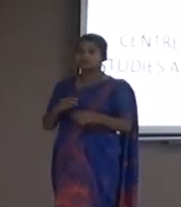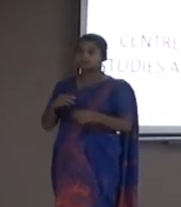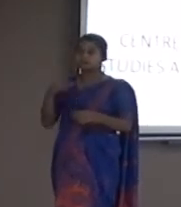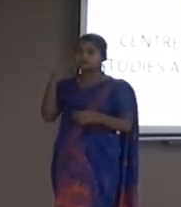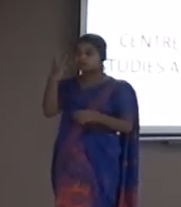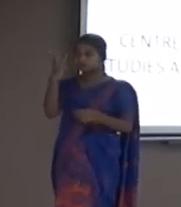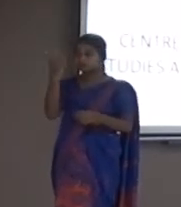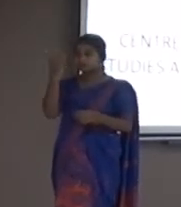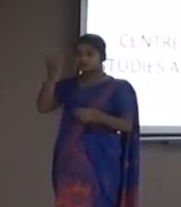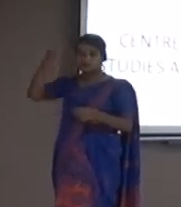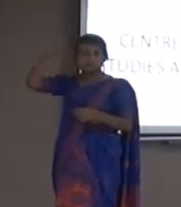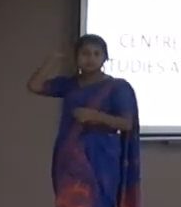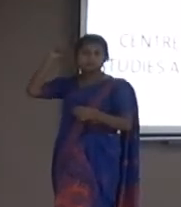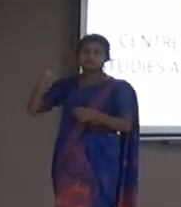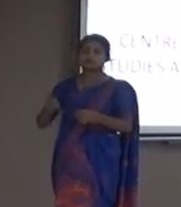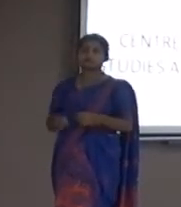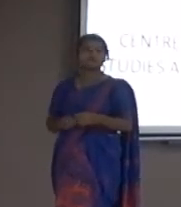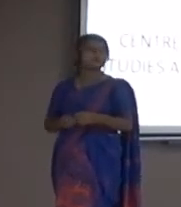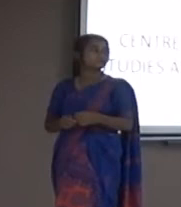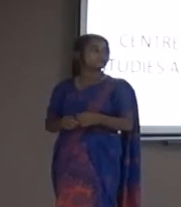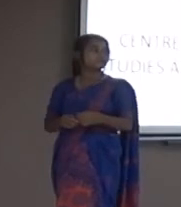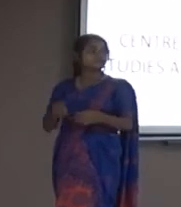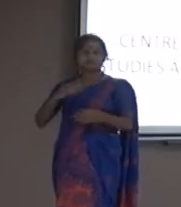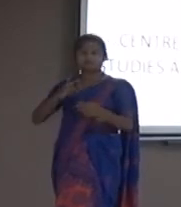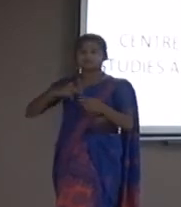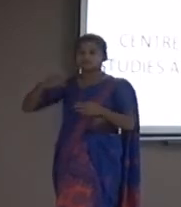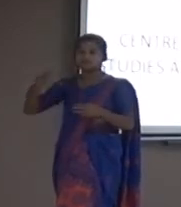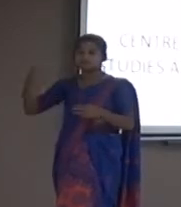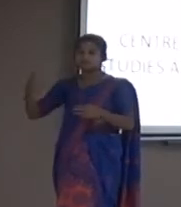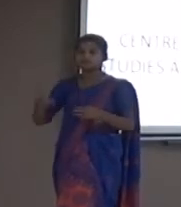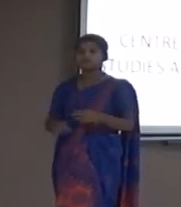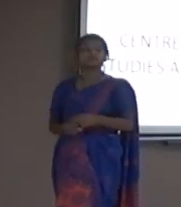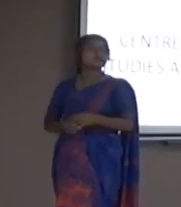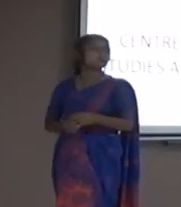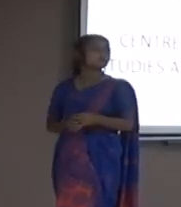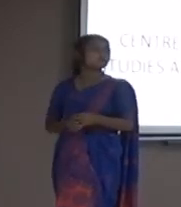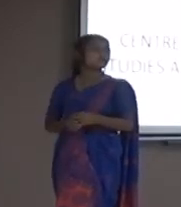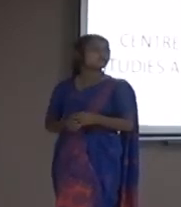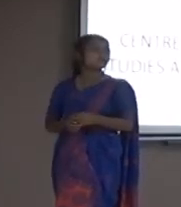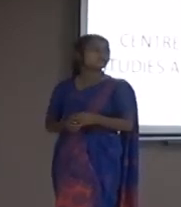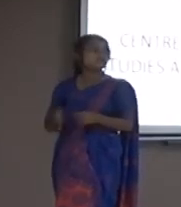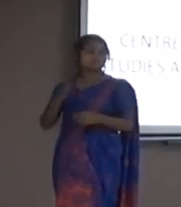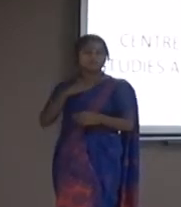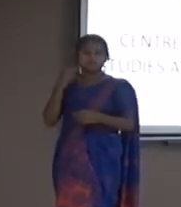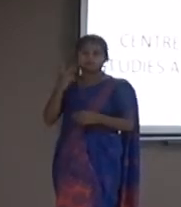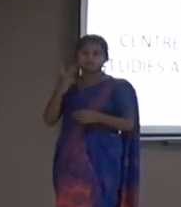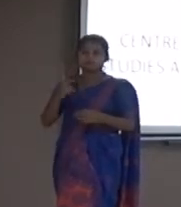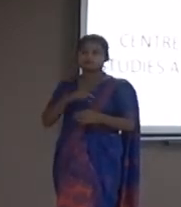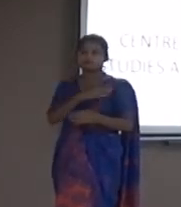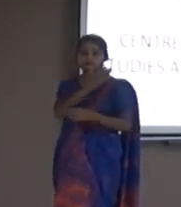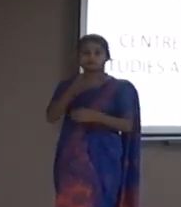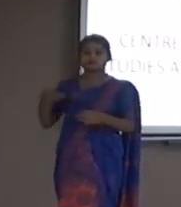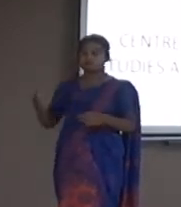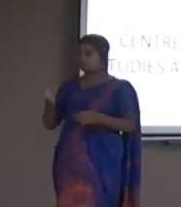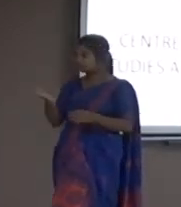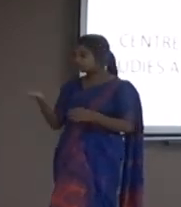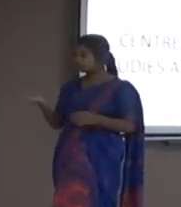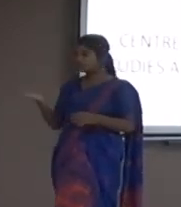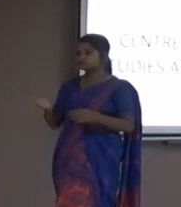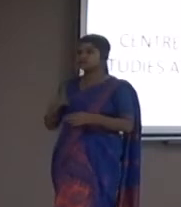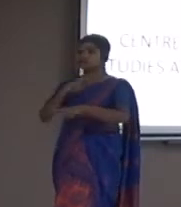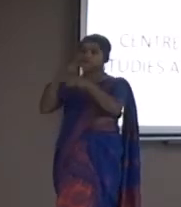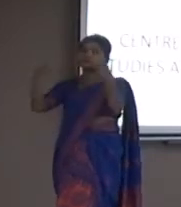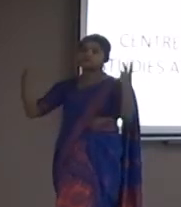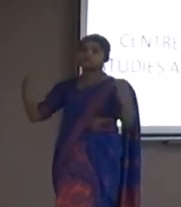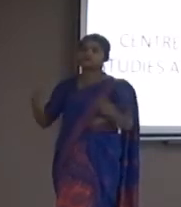3 to 4 days, the team worked day and day to also get a temporary ramp fixed up. But we are sure that a permanent ramp will be set